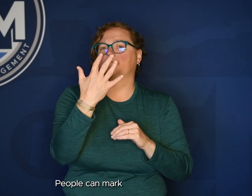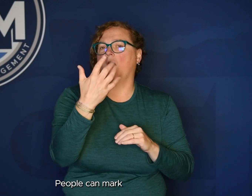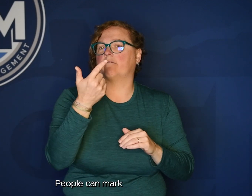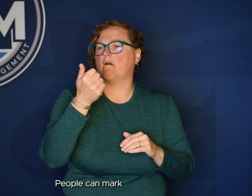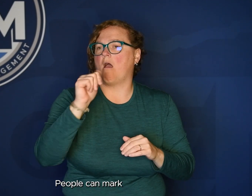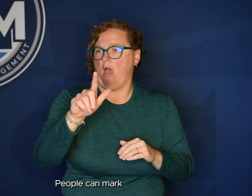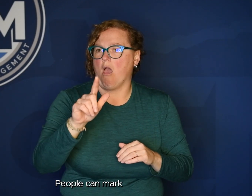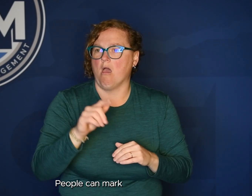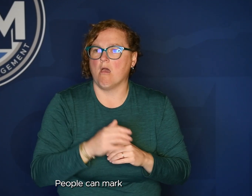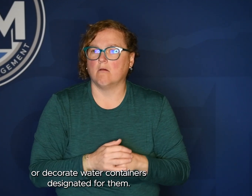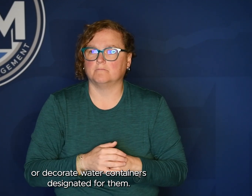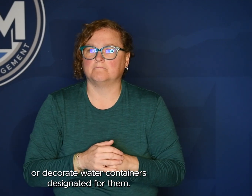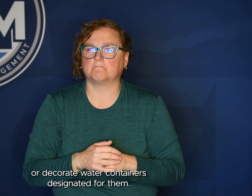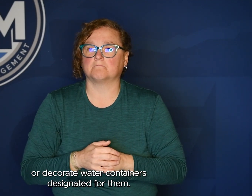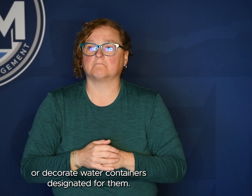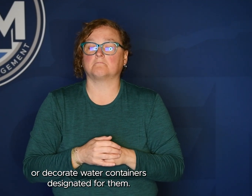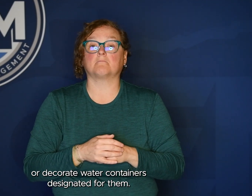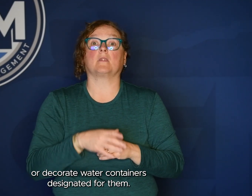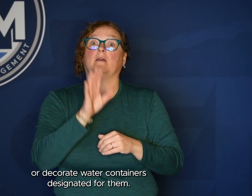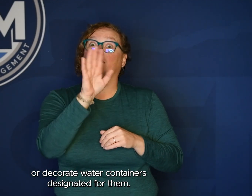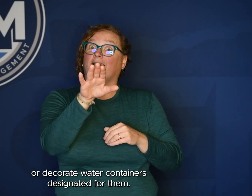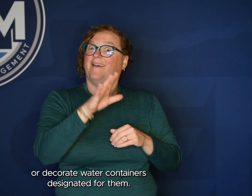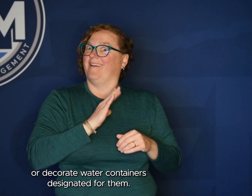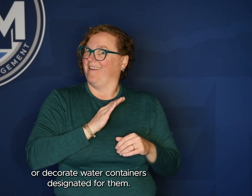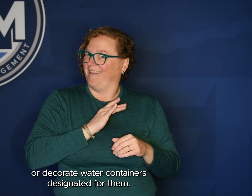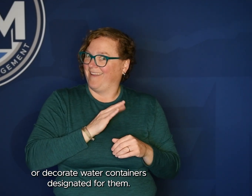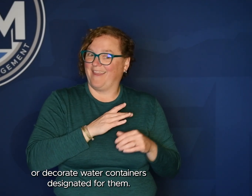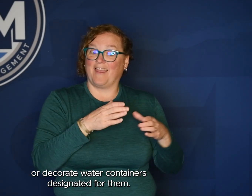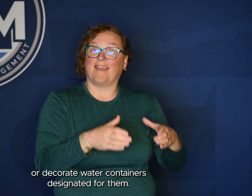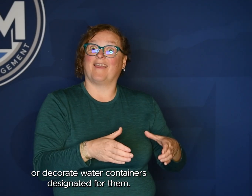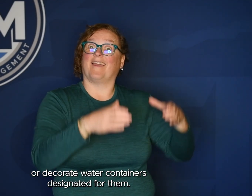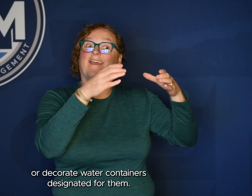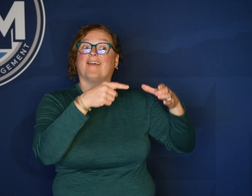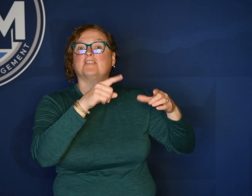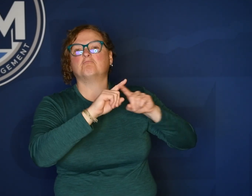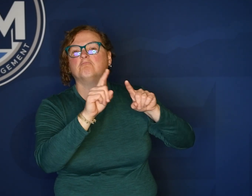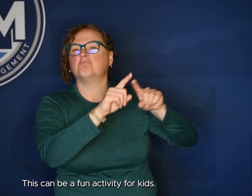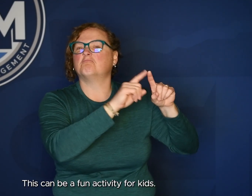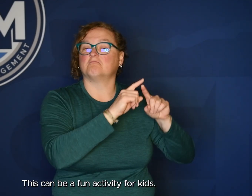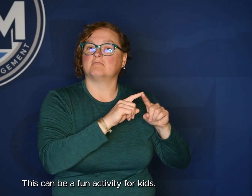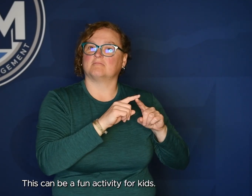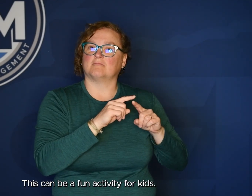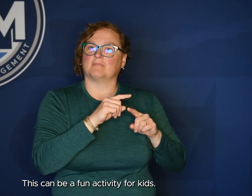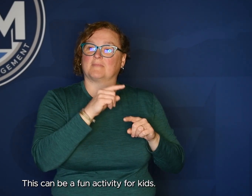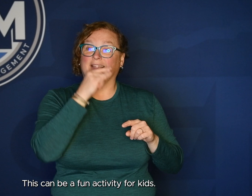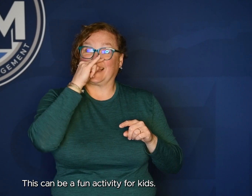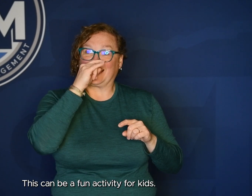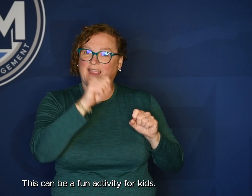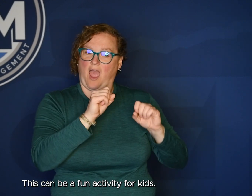People can mark or decorate water containers designated for them. This can be a fun activity for